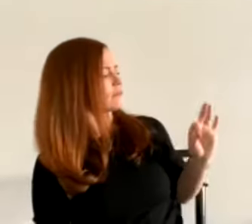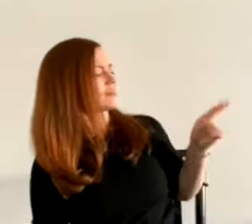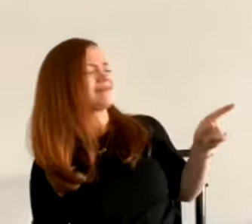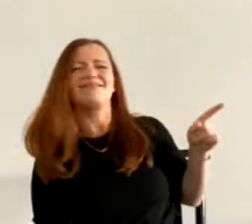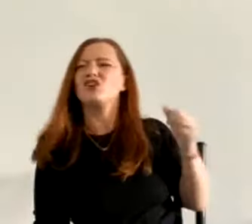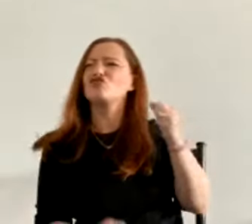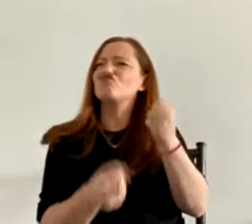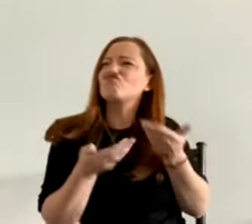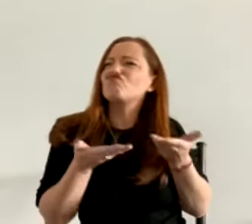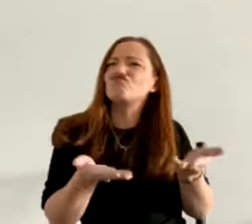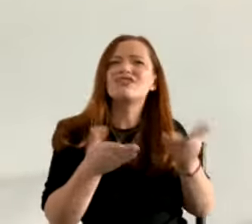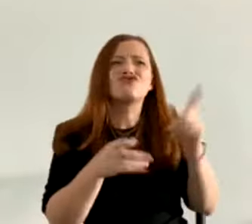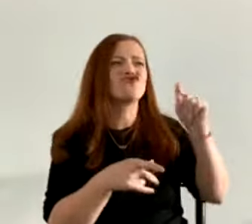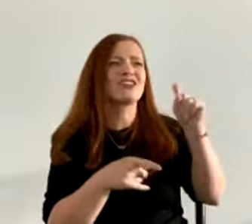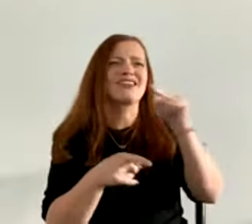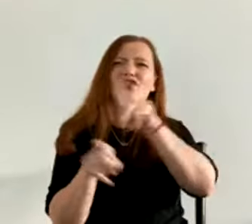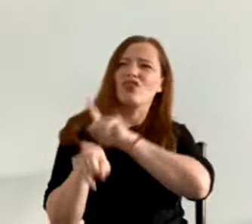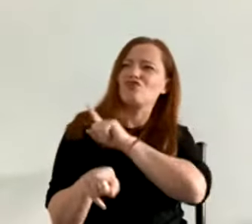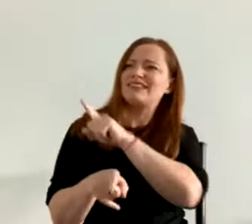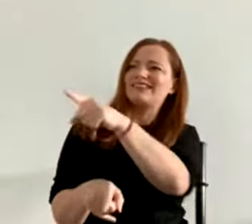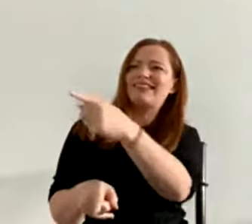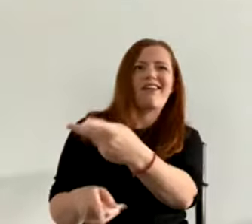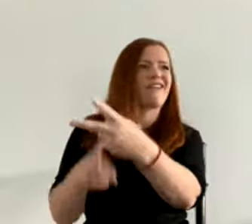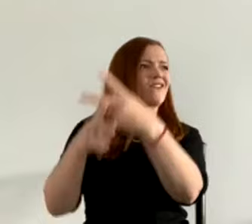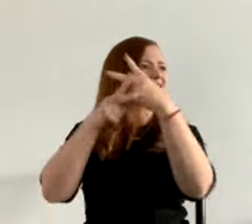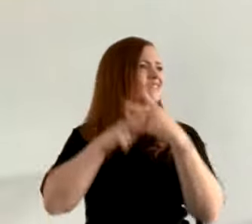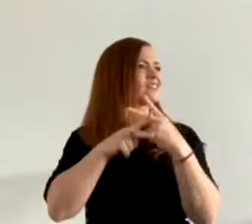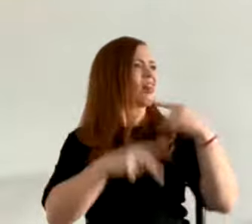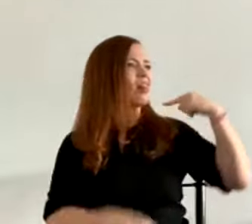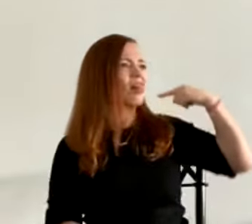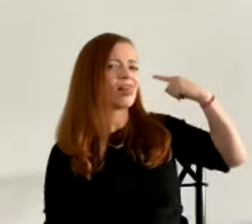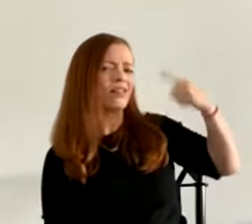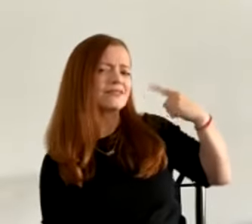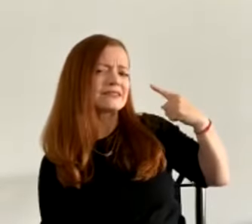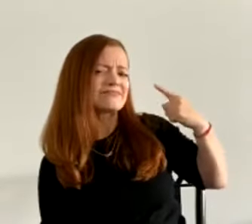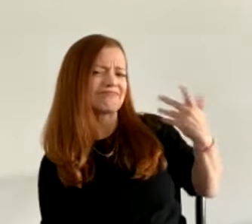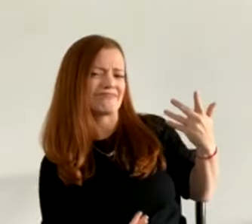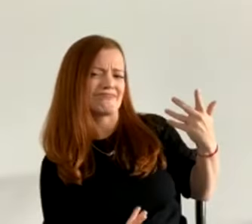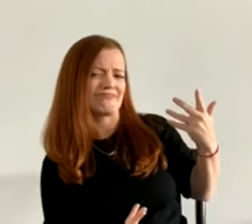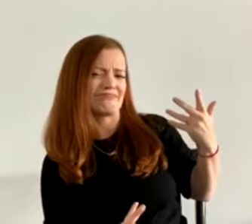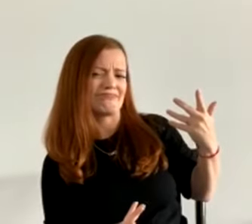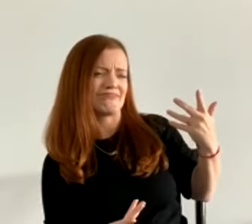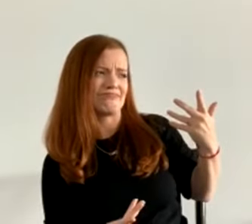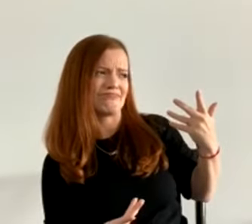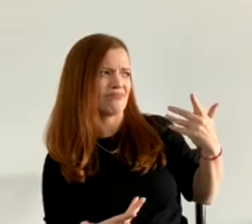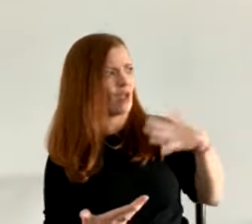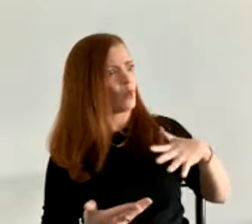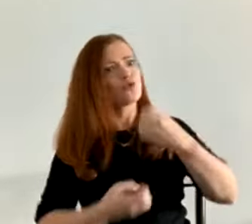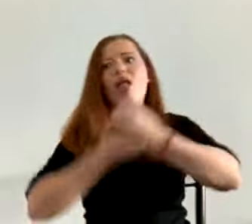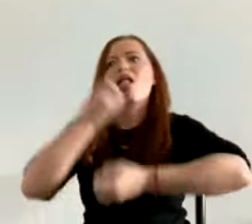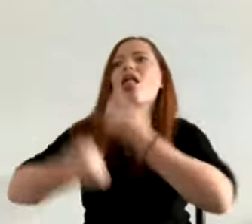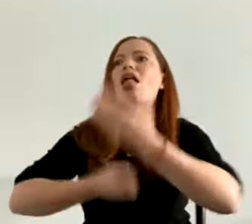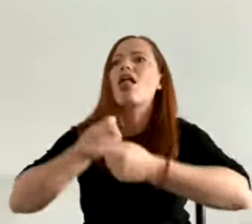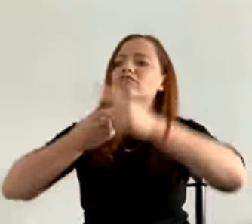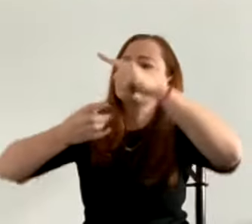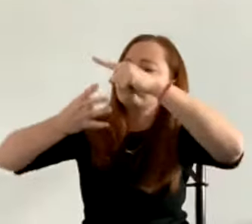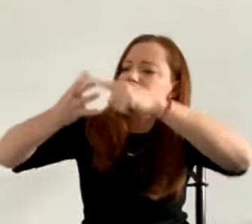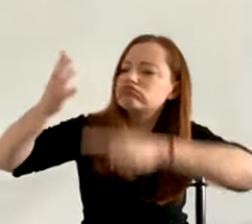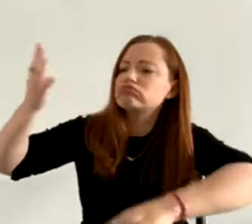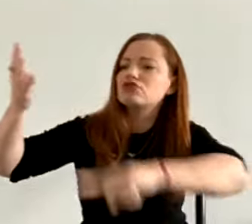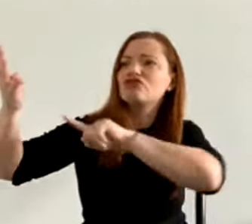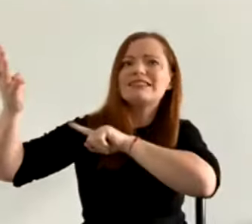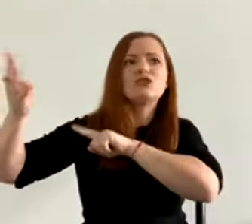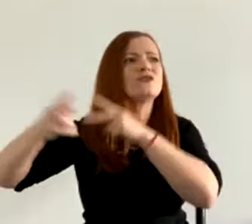was a reason someone came to our capital city was something we should be proud of. I'd wanted to tell him all the reasons why he should visit, but